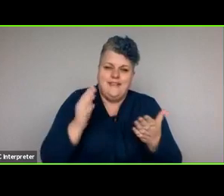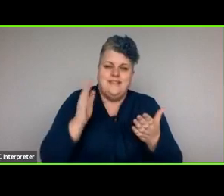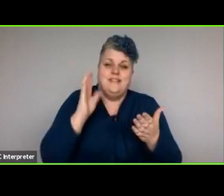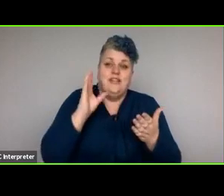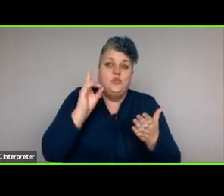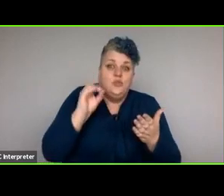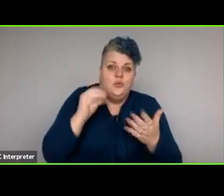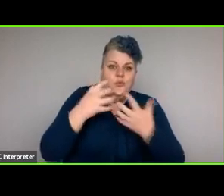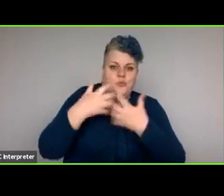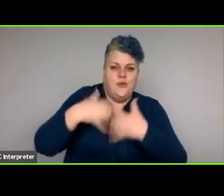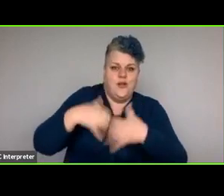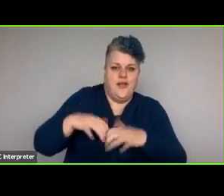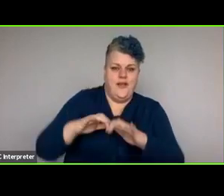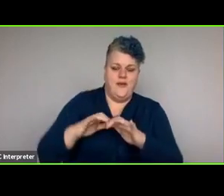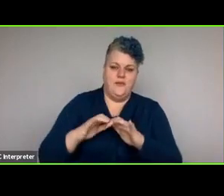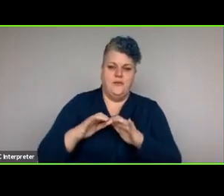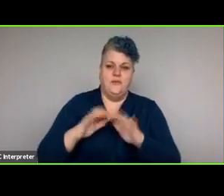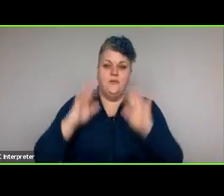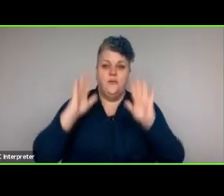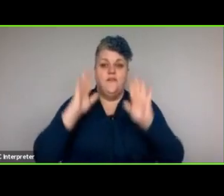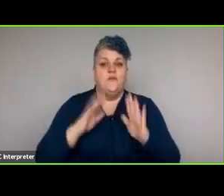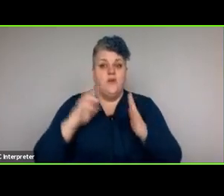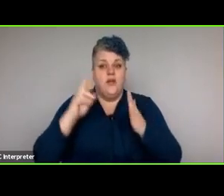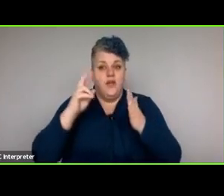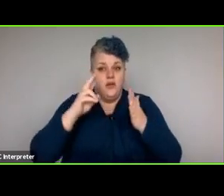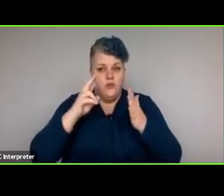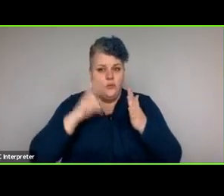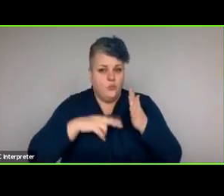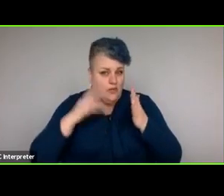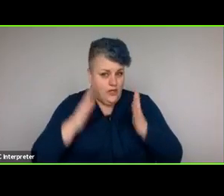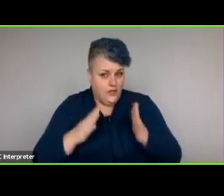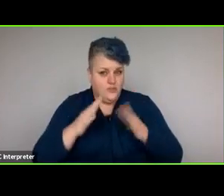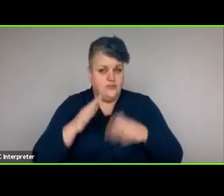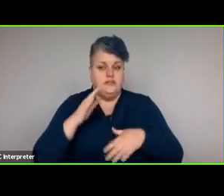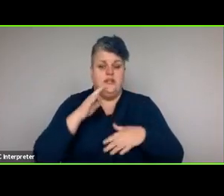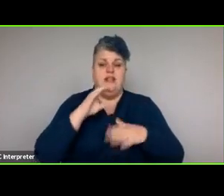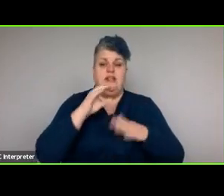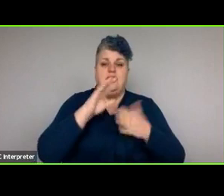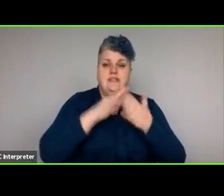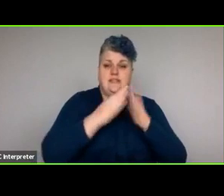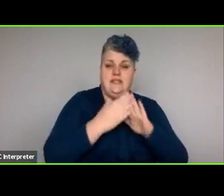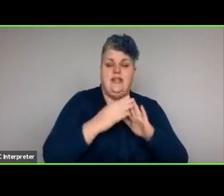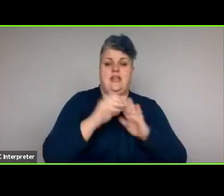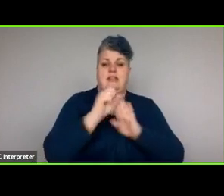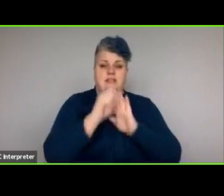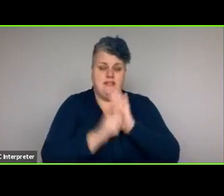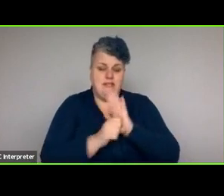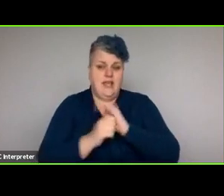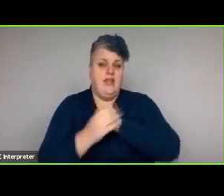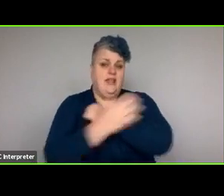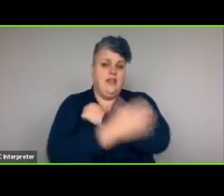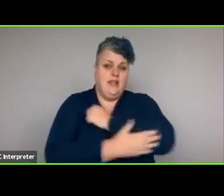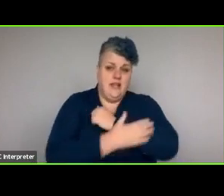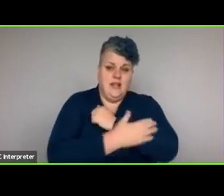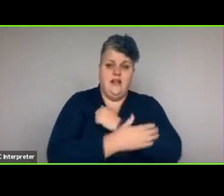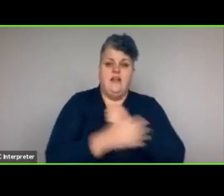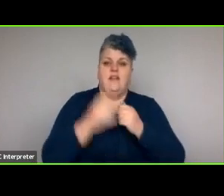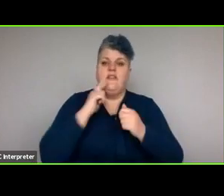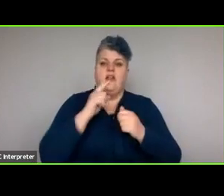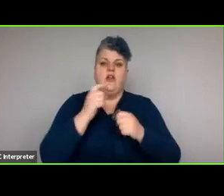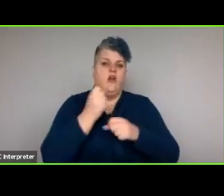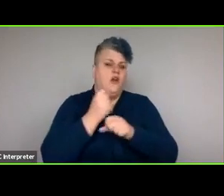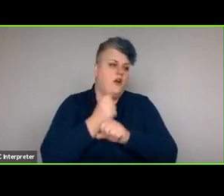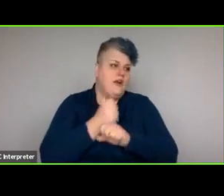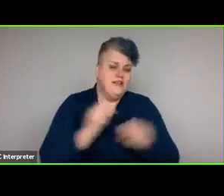We have great leaders in the city, the county, and in our state who are making sure that we're as safe as